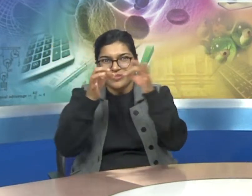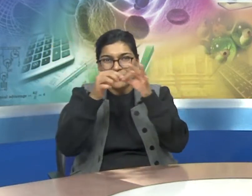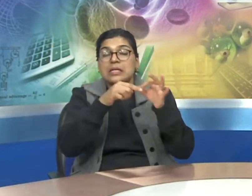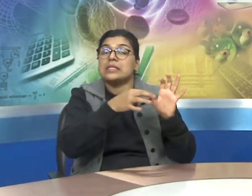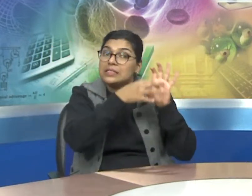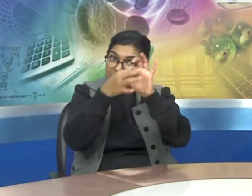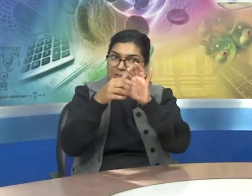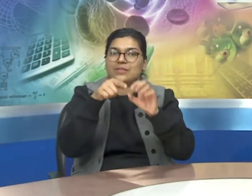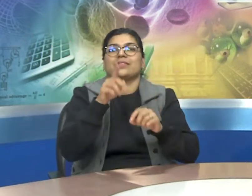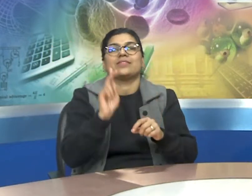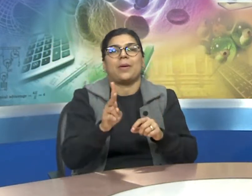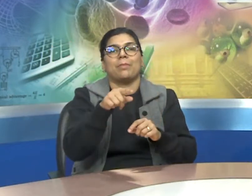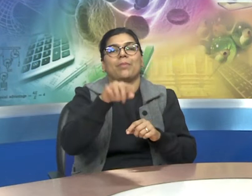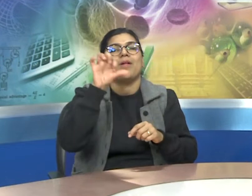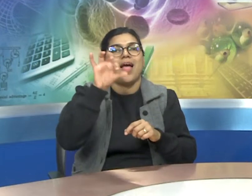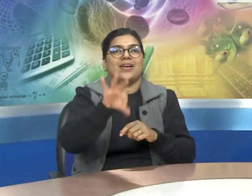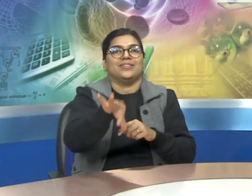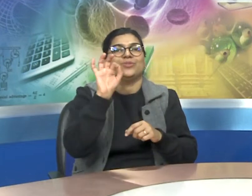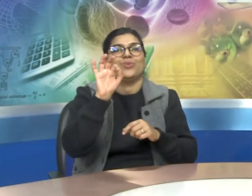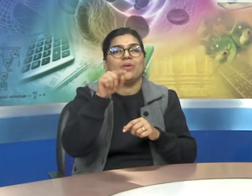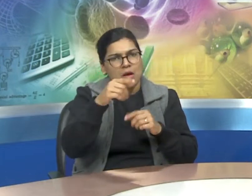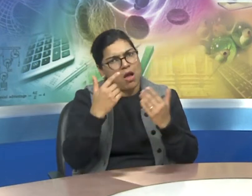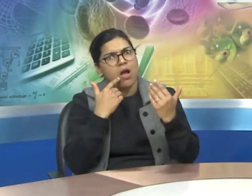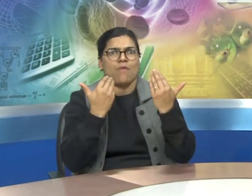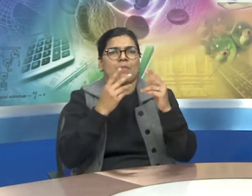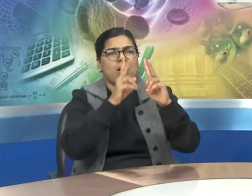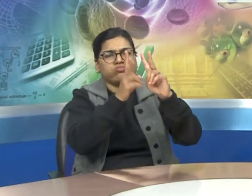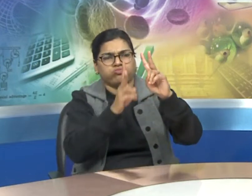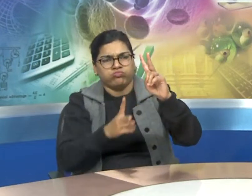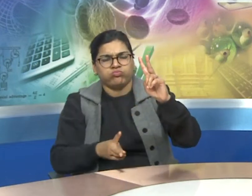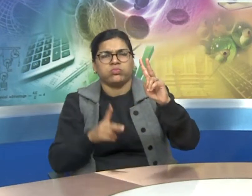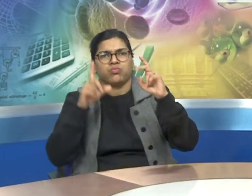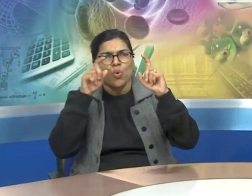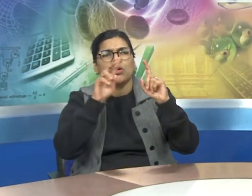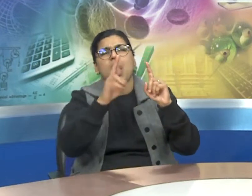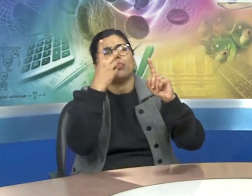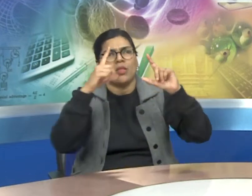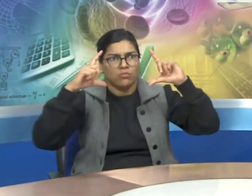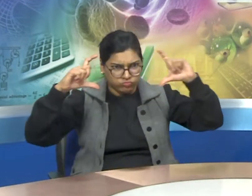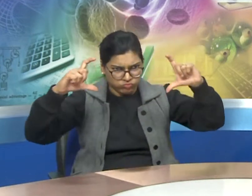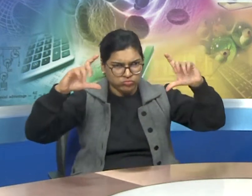in our lesson video. So the option B is correct.